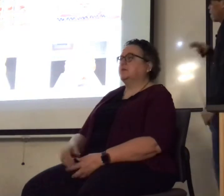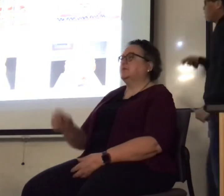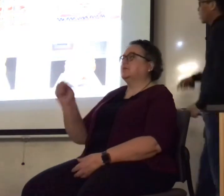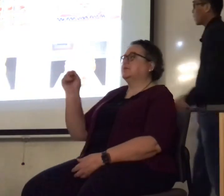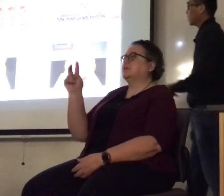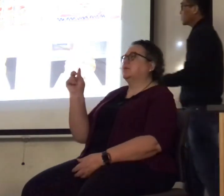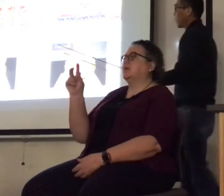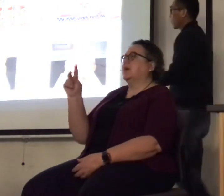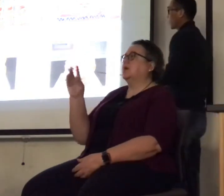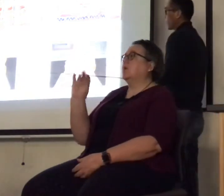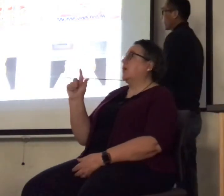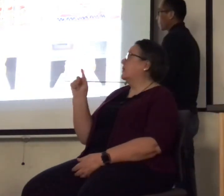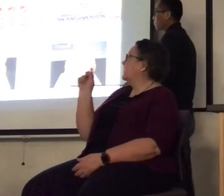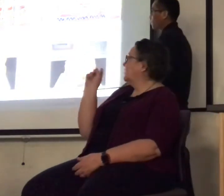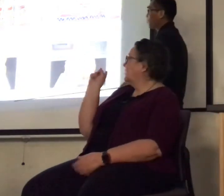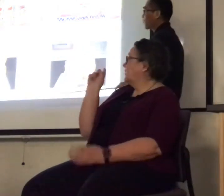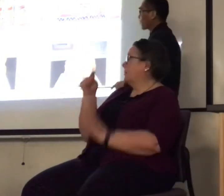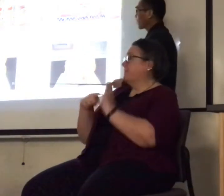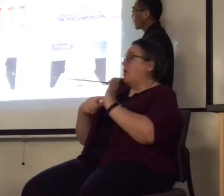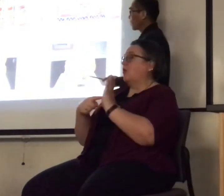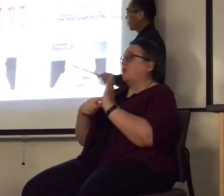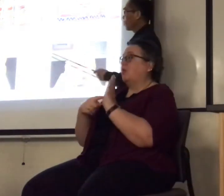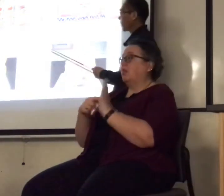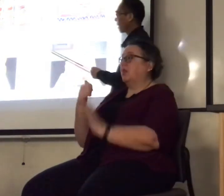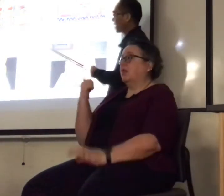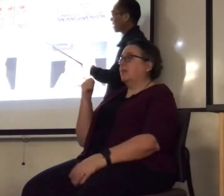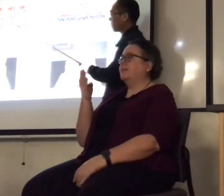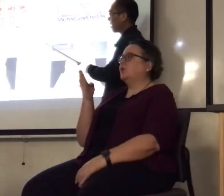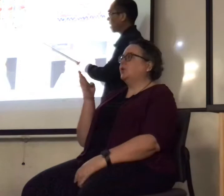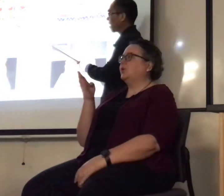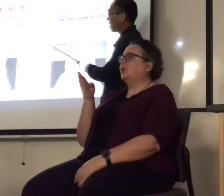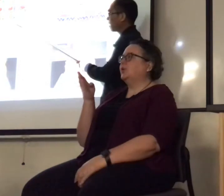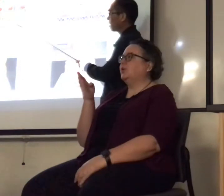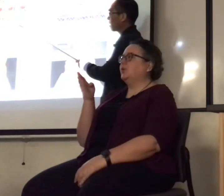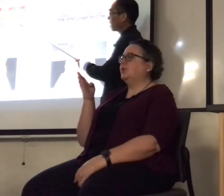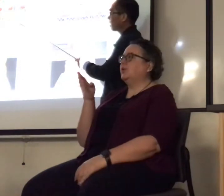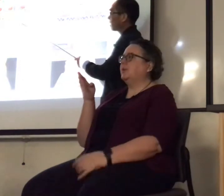Okay, well, on this model here, blue thing, identify.